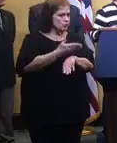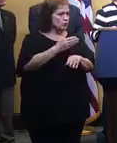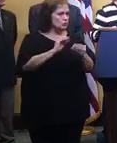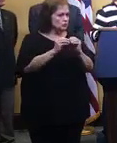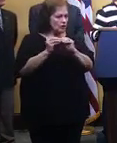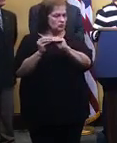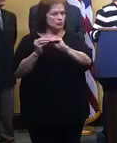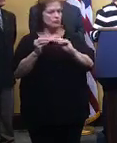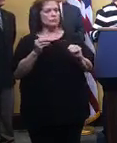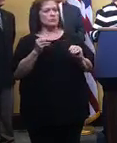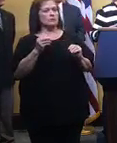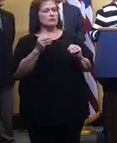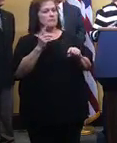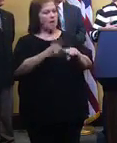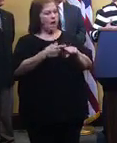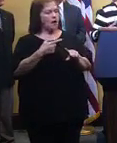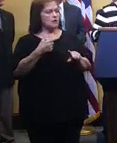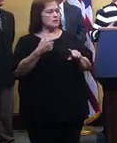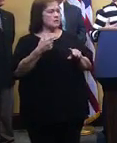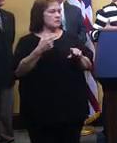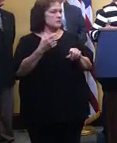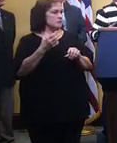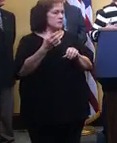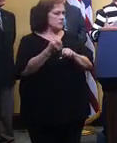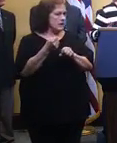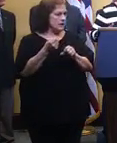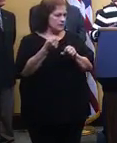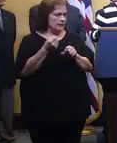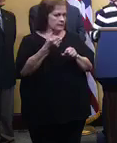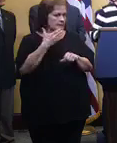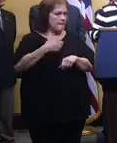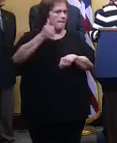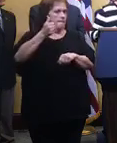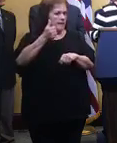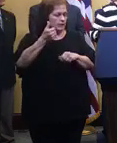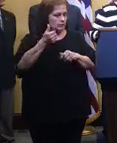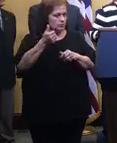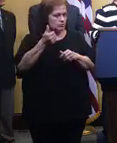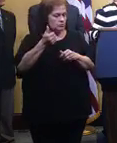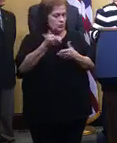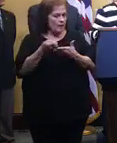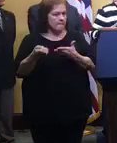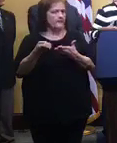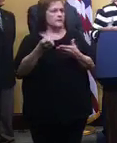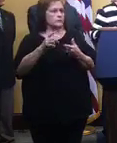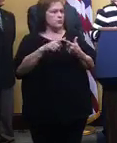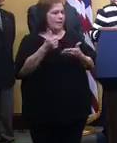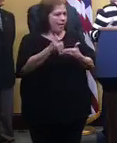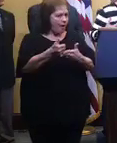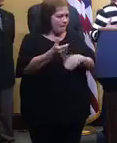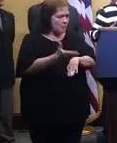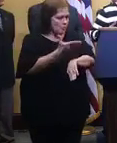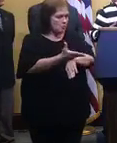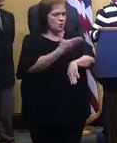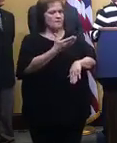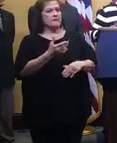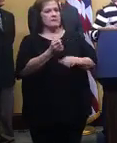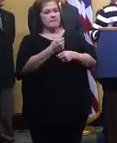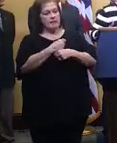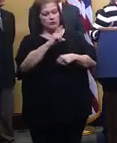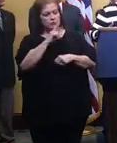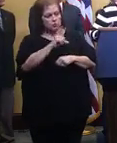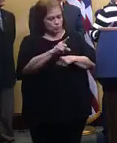pushing for additional resources to do the infrastructure that's needed, making sure that it continues to have its own bonding